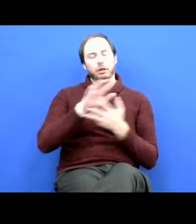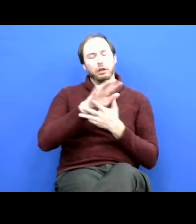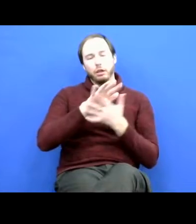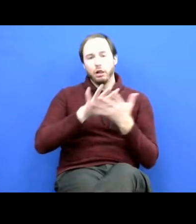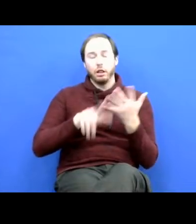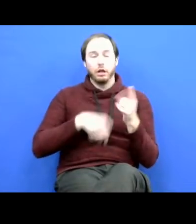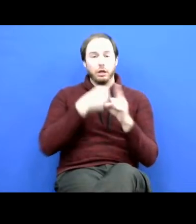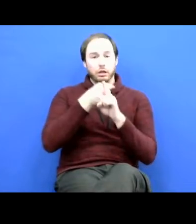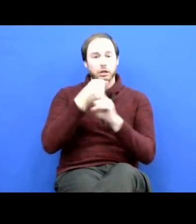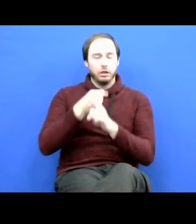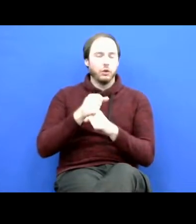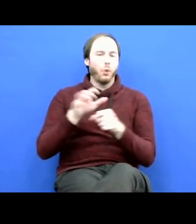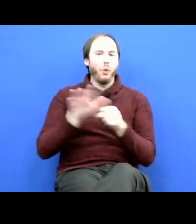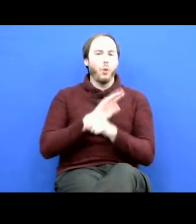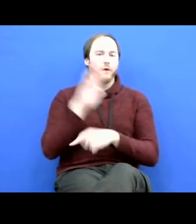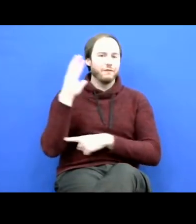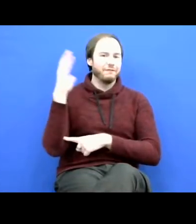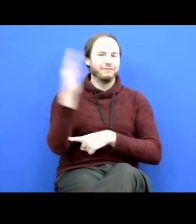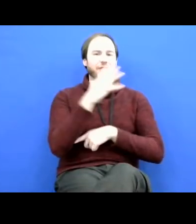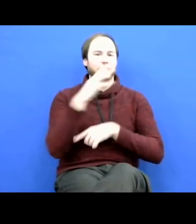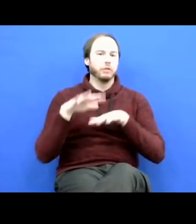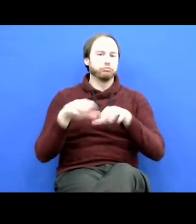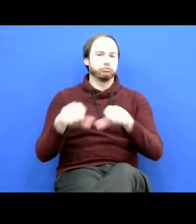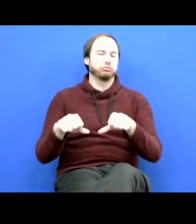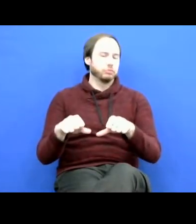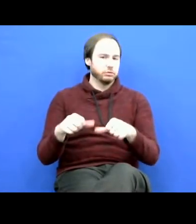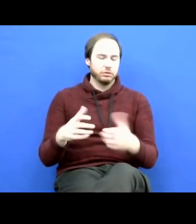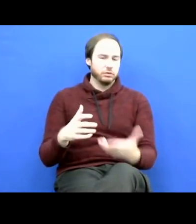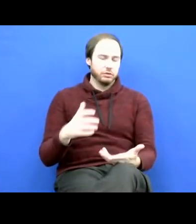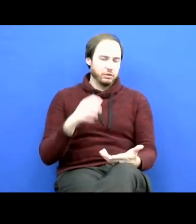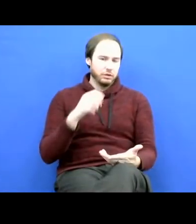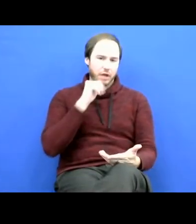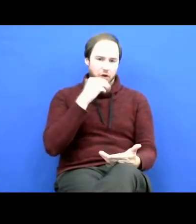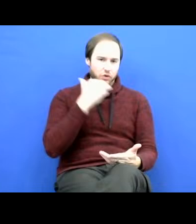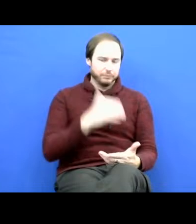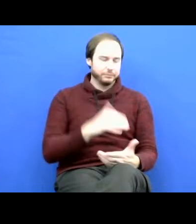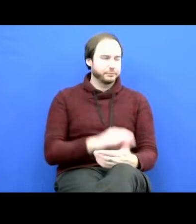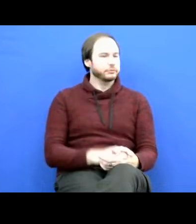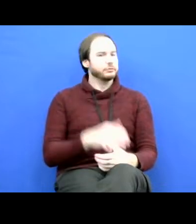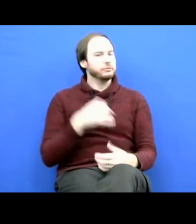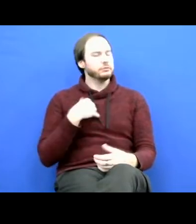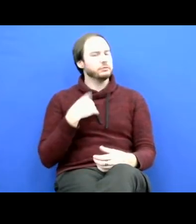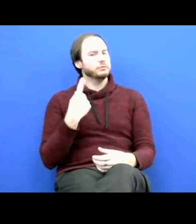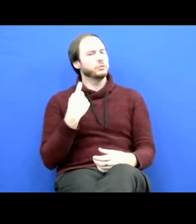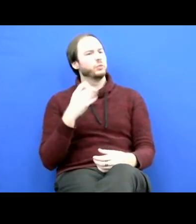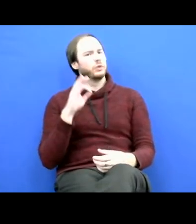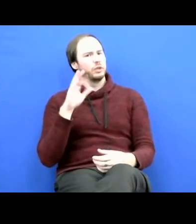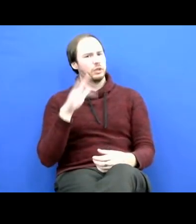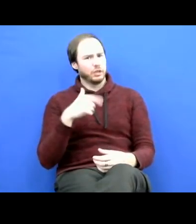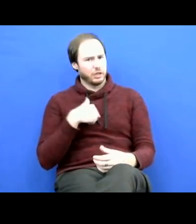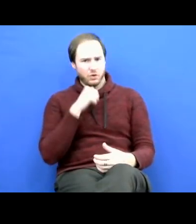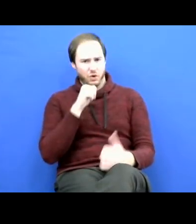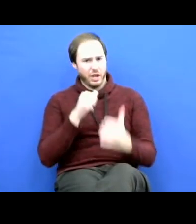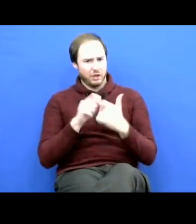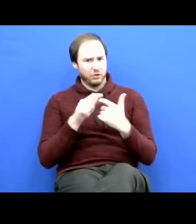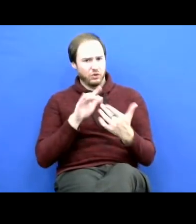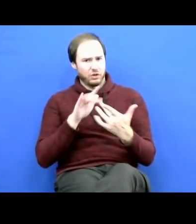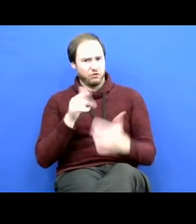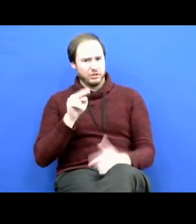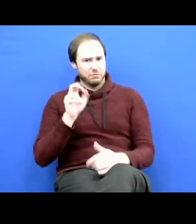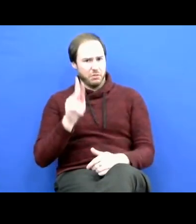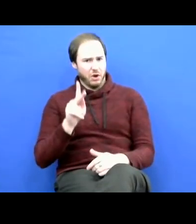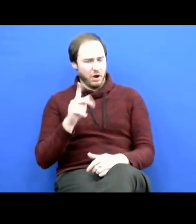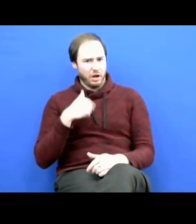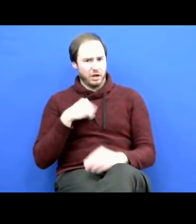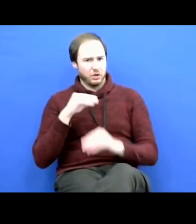out whole fields. So that's problematic. Okay. So my last thing will be, I don't have a way to contact GreenSpark and